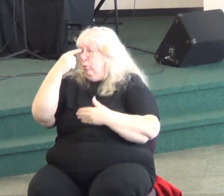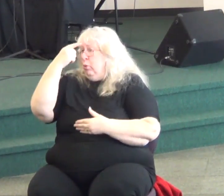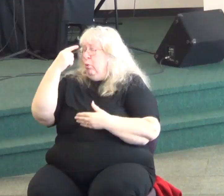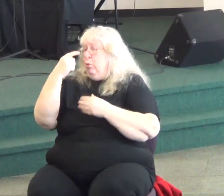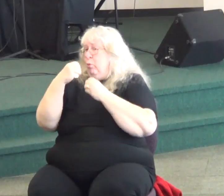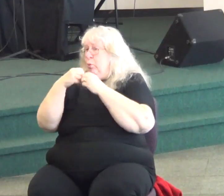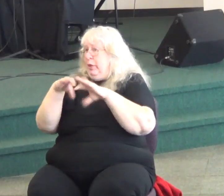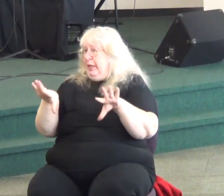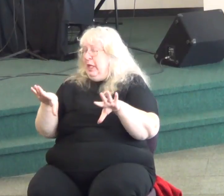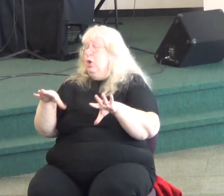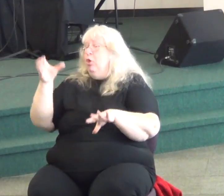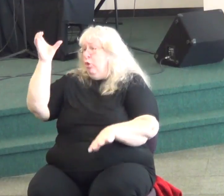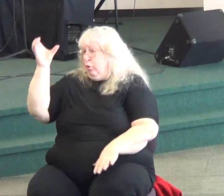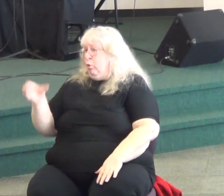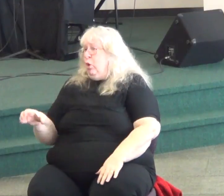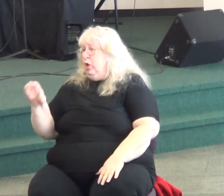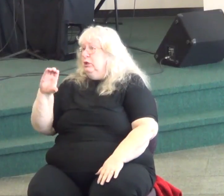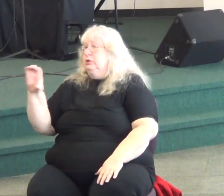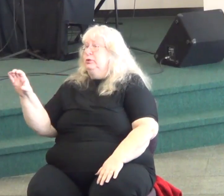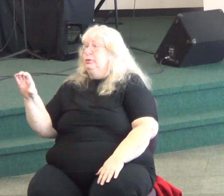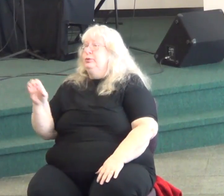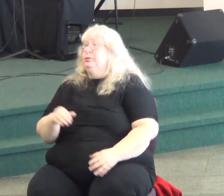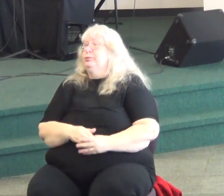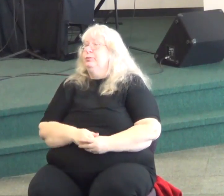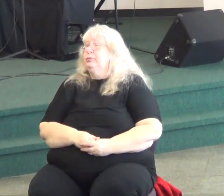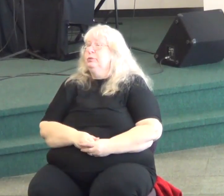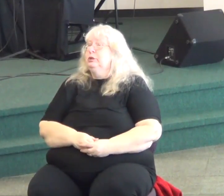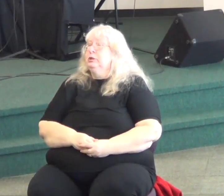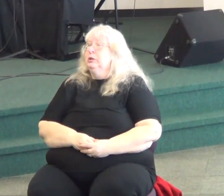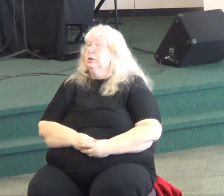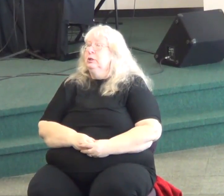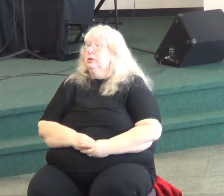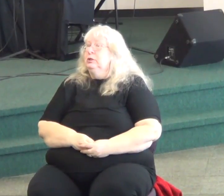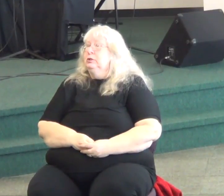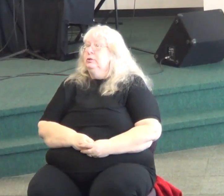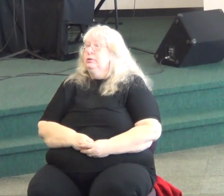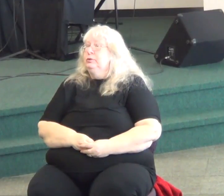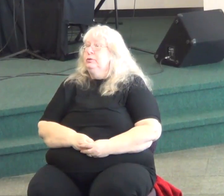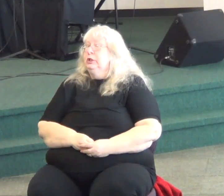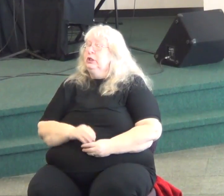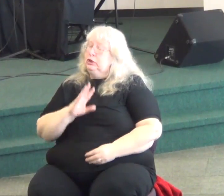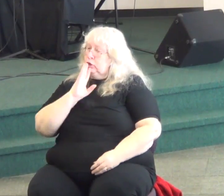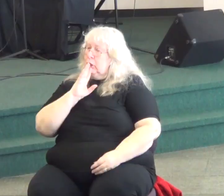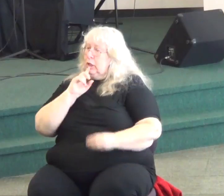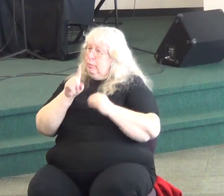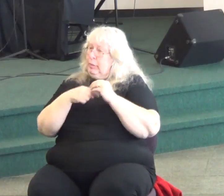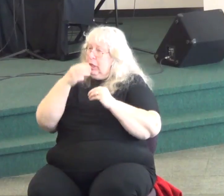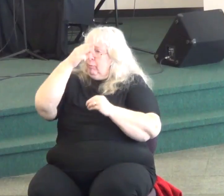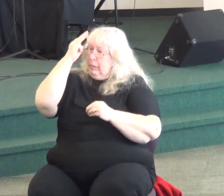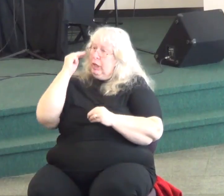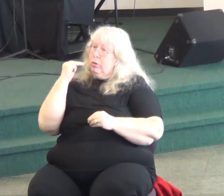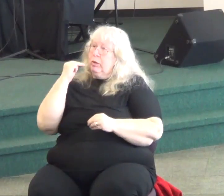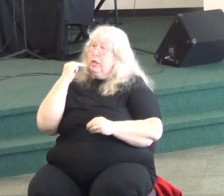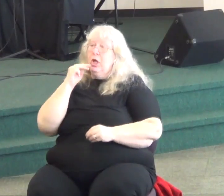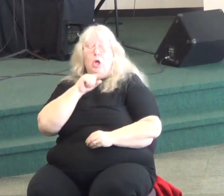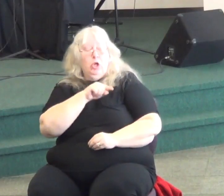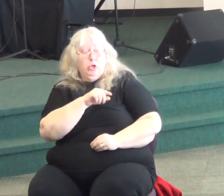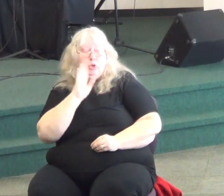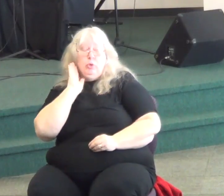Matthew 1, 21. It says, he's talking to Mary. You will conceive and give birth to